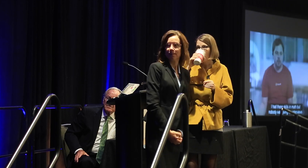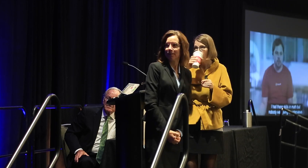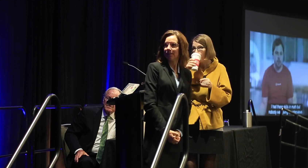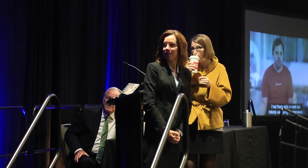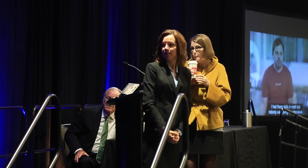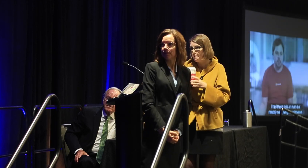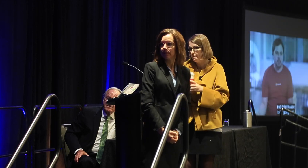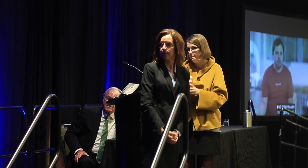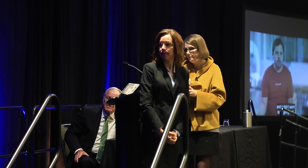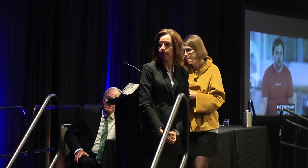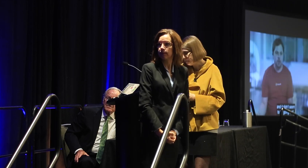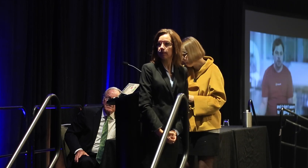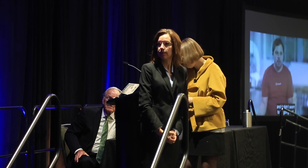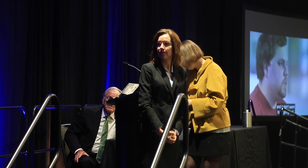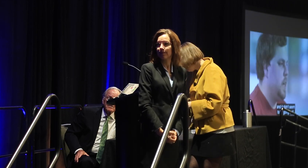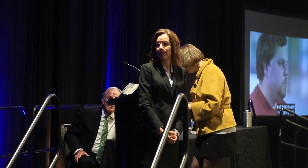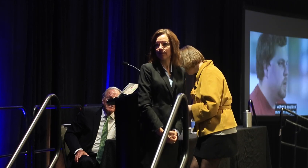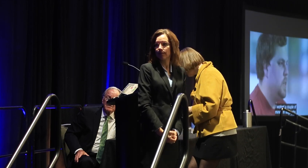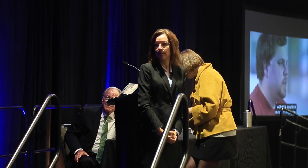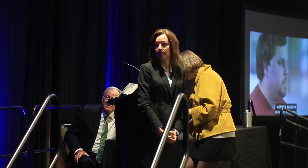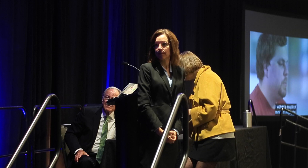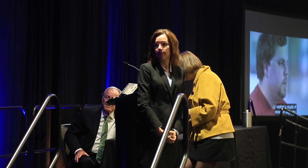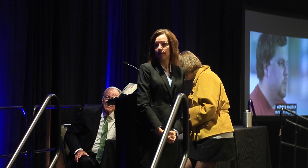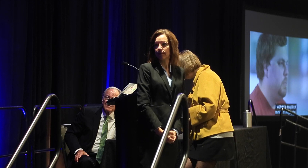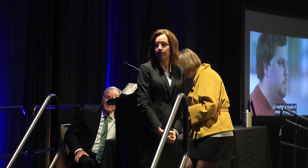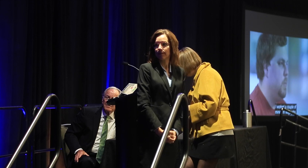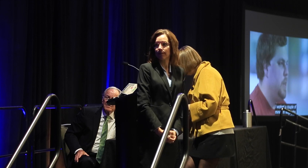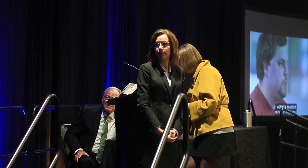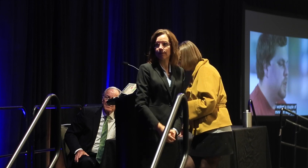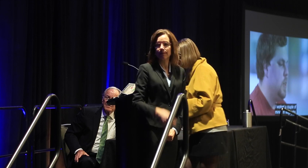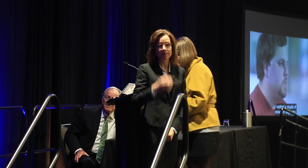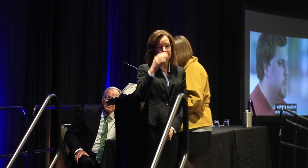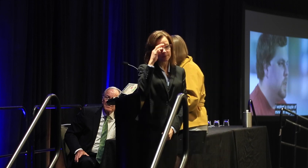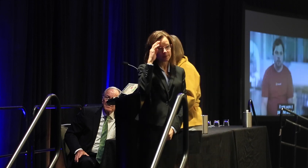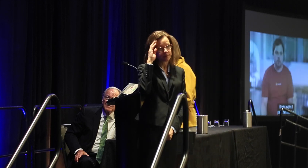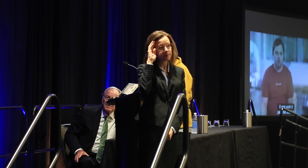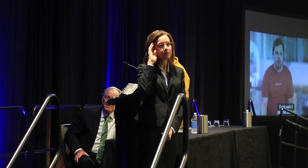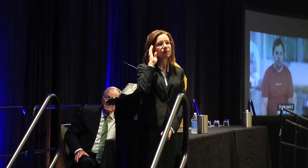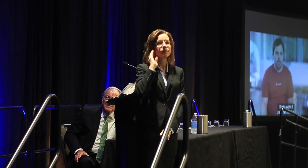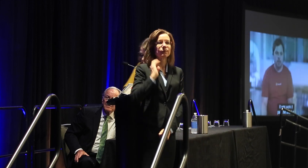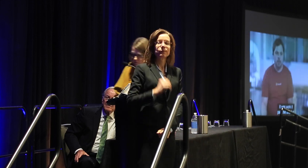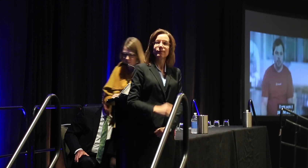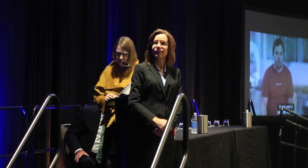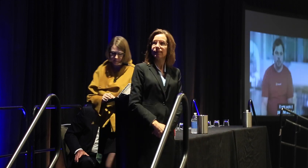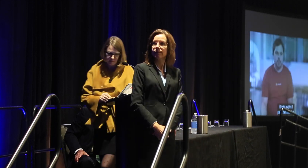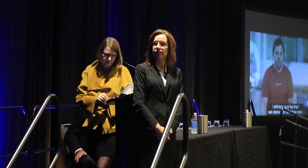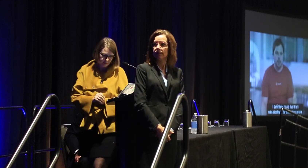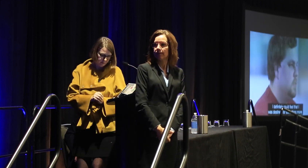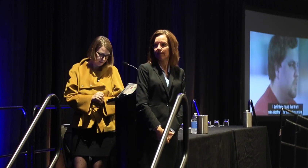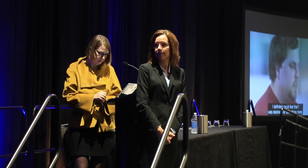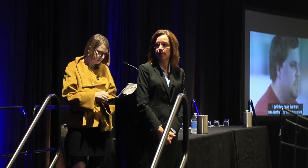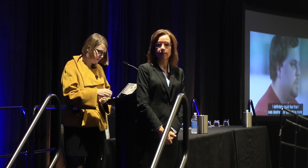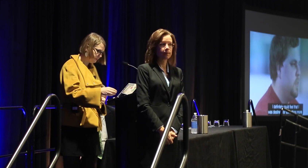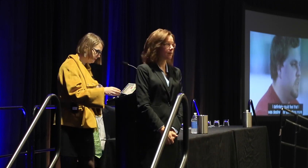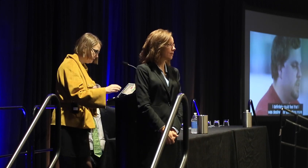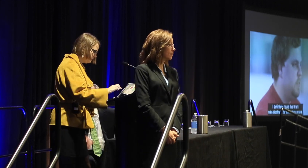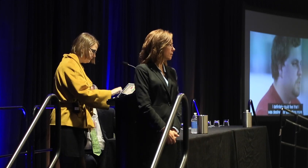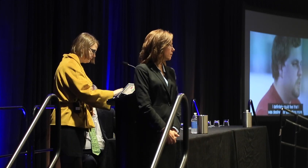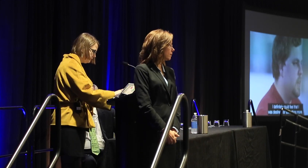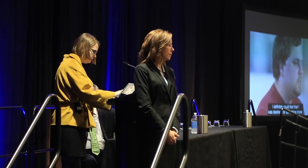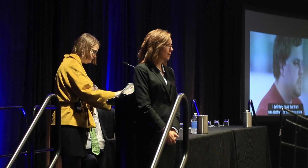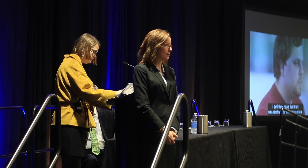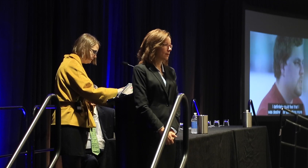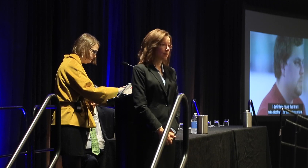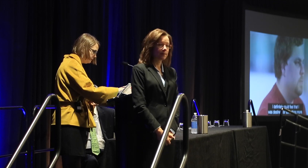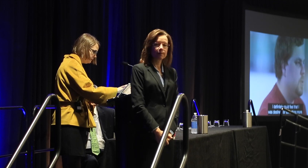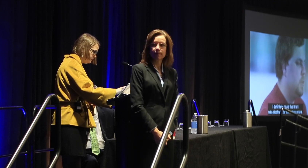giving me interviews, and it didn't seem to be going well. I worked a couple of minimum wage jobs. It was work, it paid the bills, but I definitely could